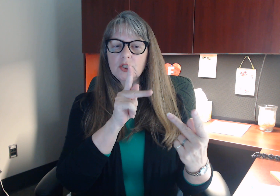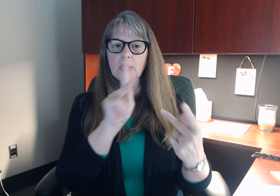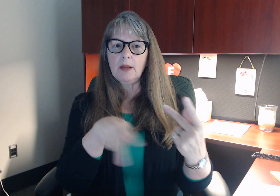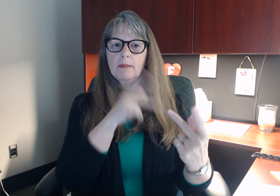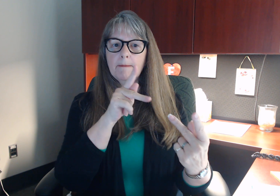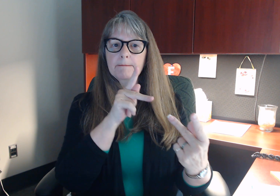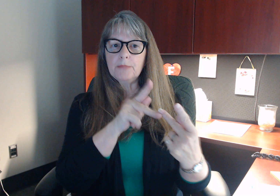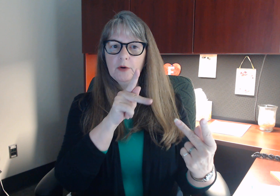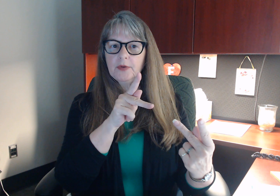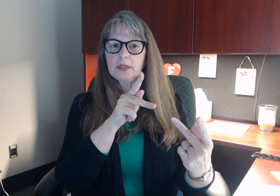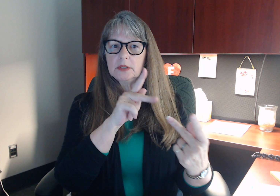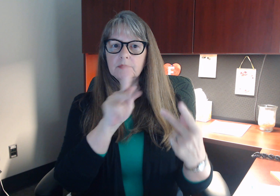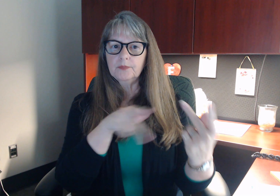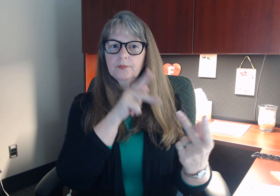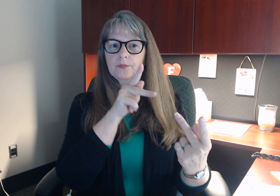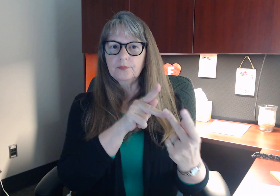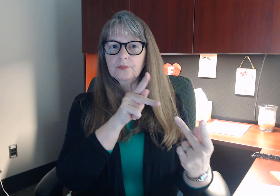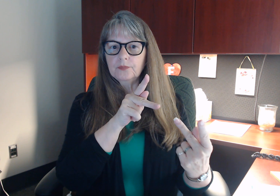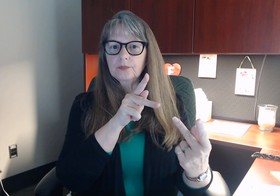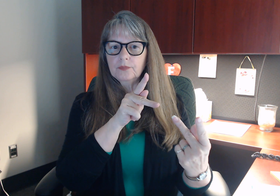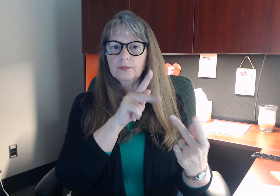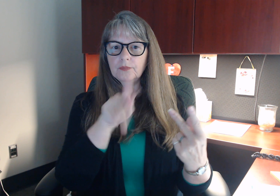shape. Perfect.